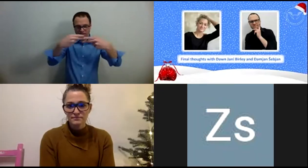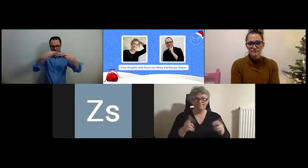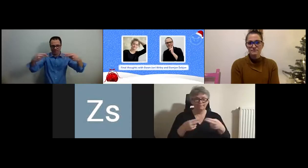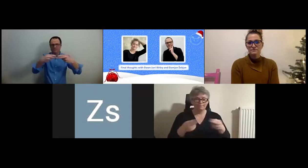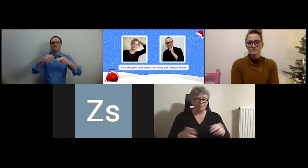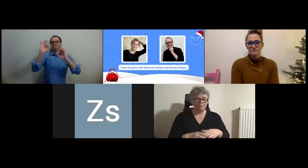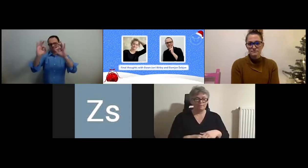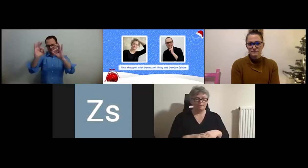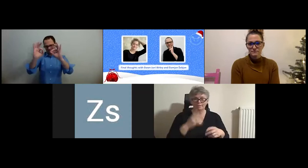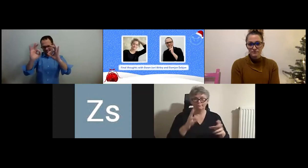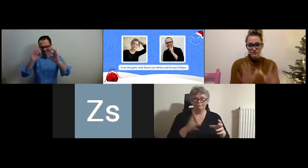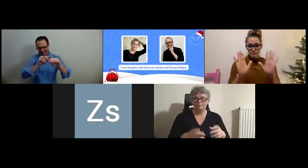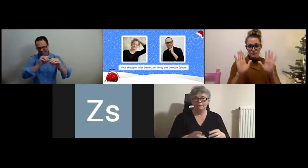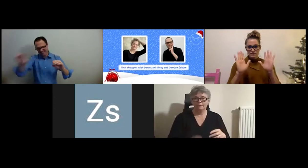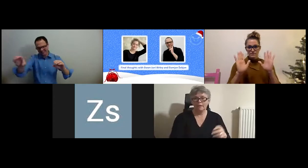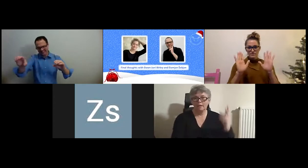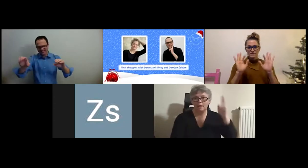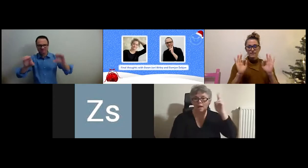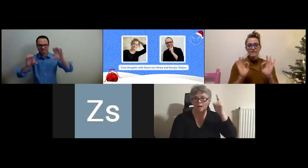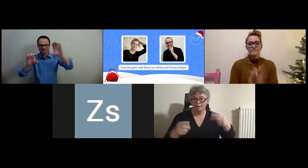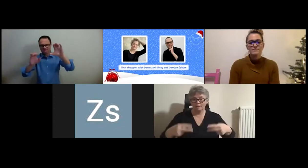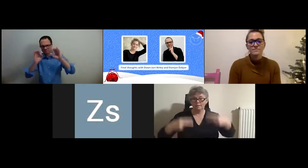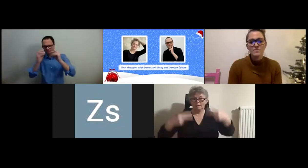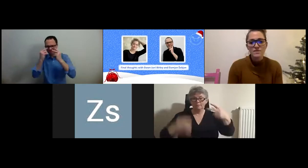Technical timeout.